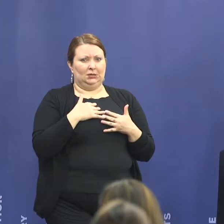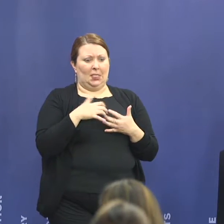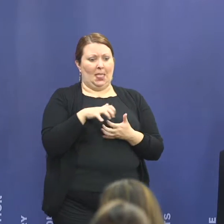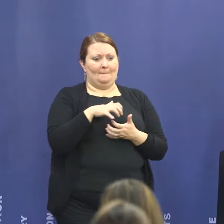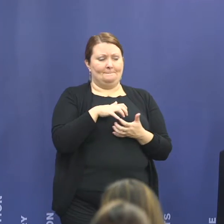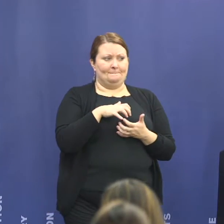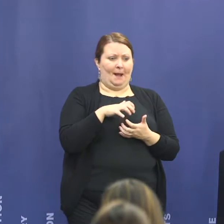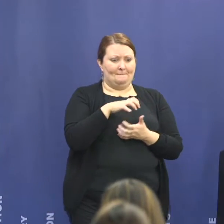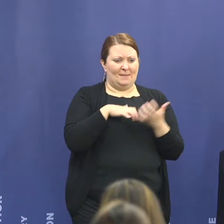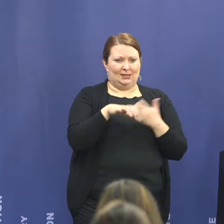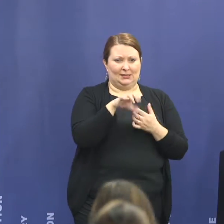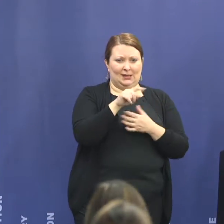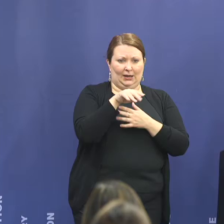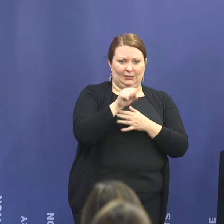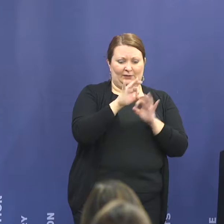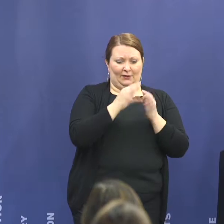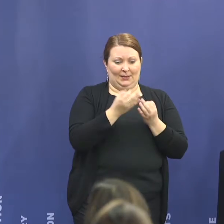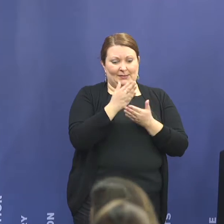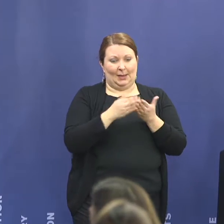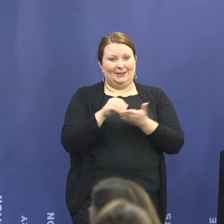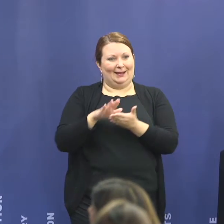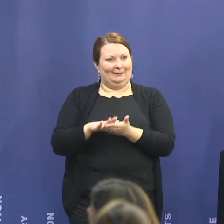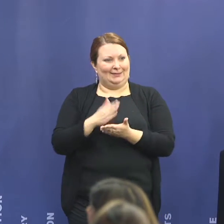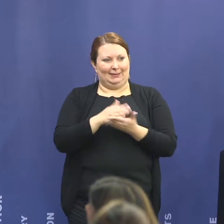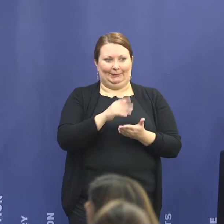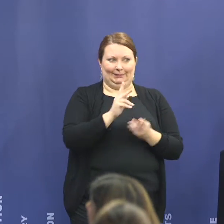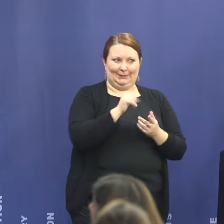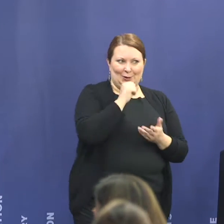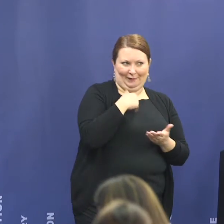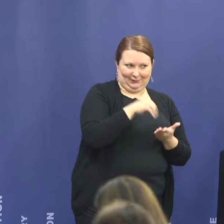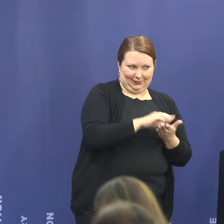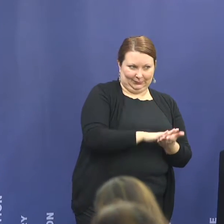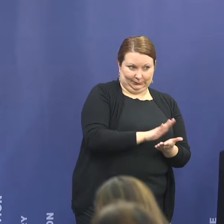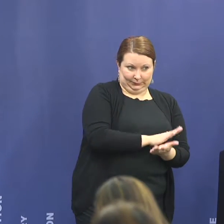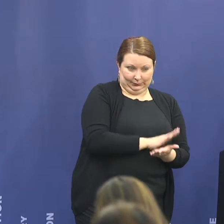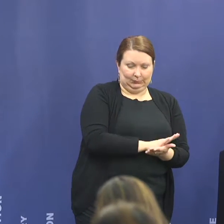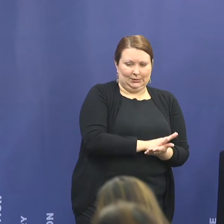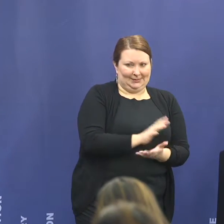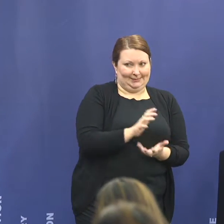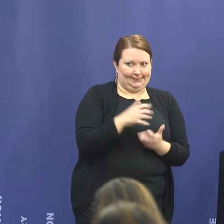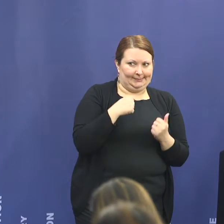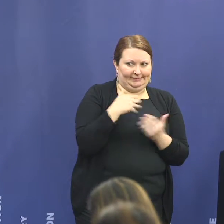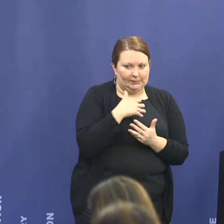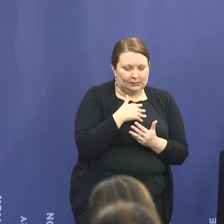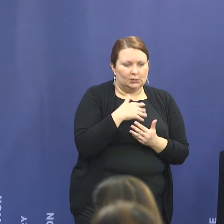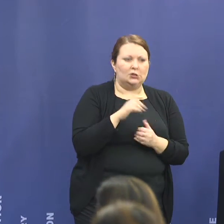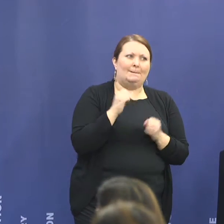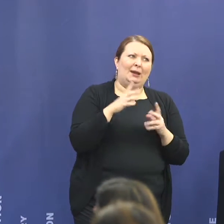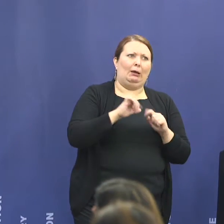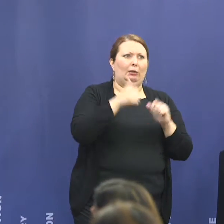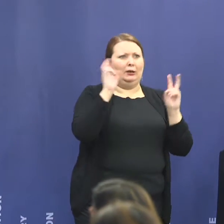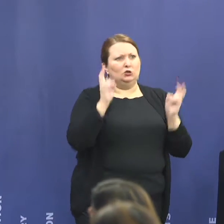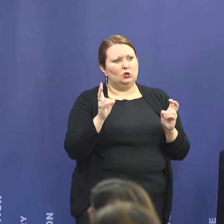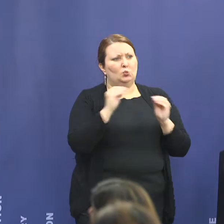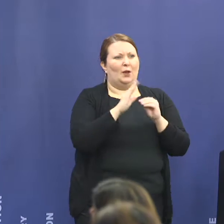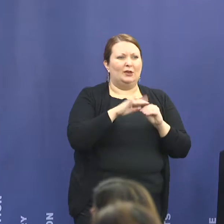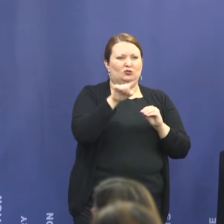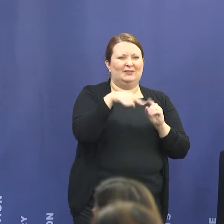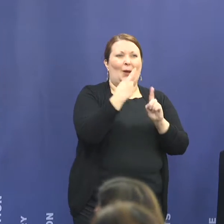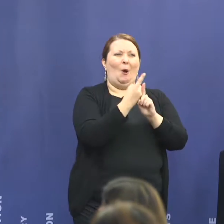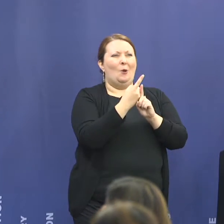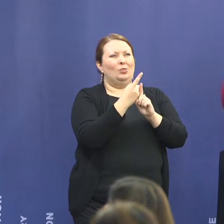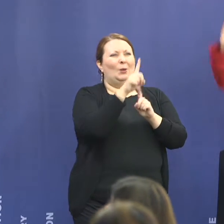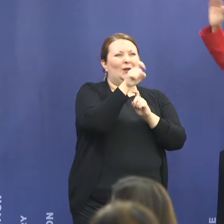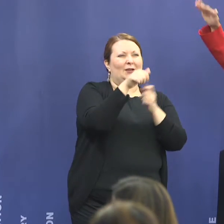mixed status families where some may be documented, some may not. So there's other issues besides the question issue, but I did want